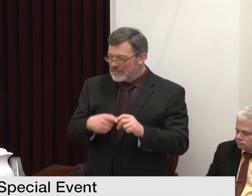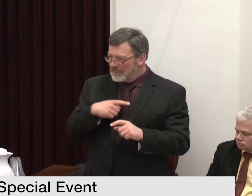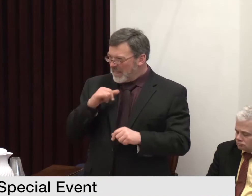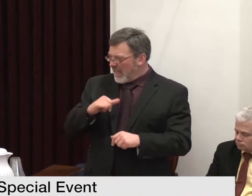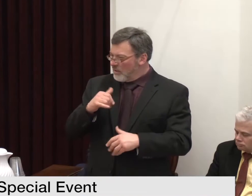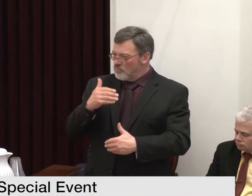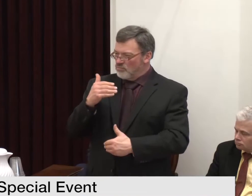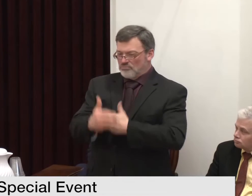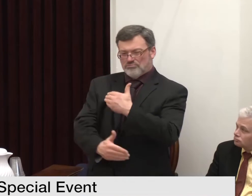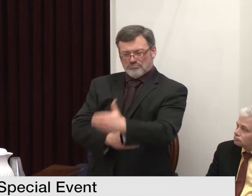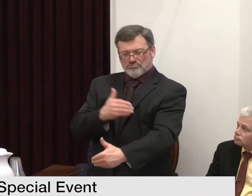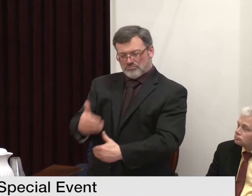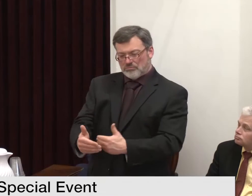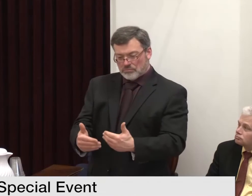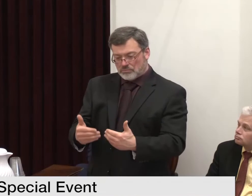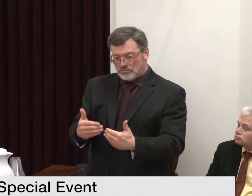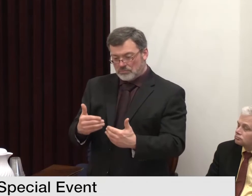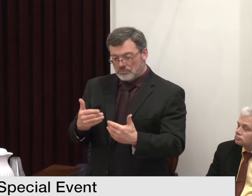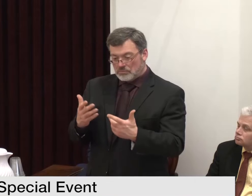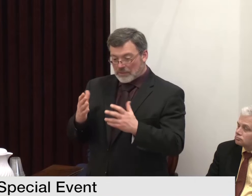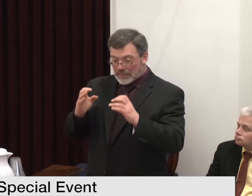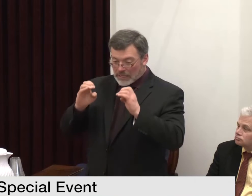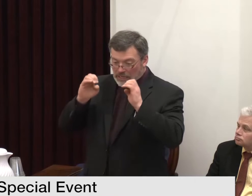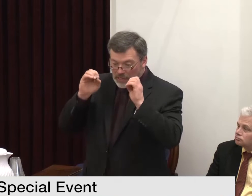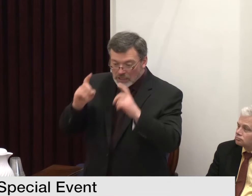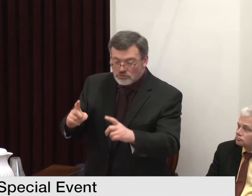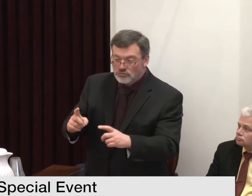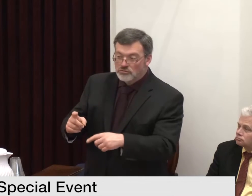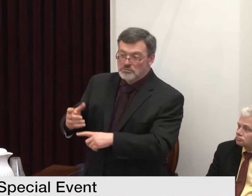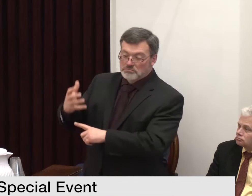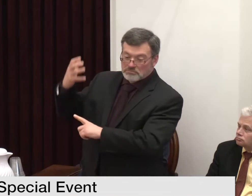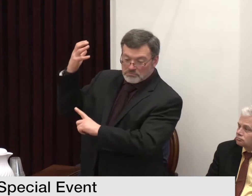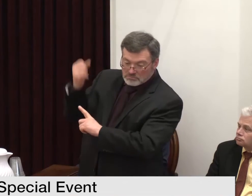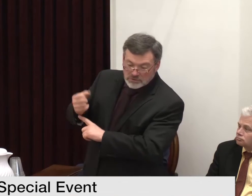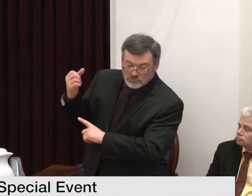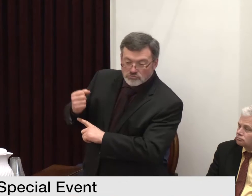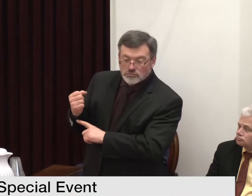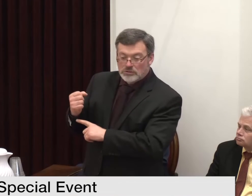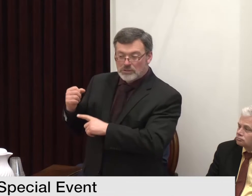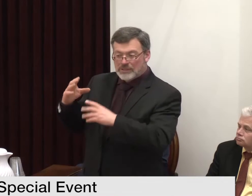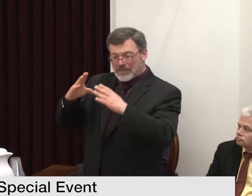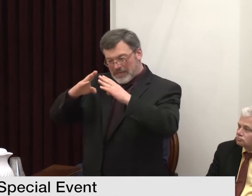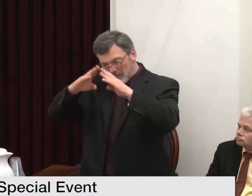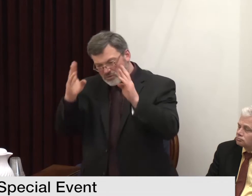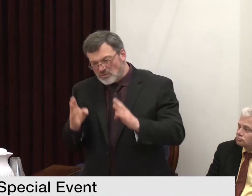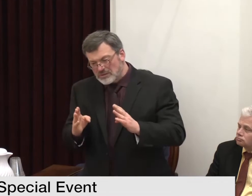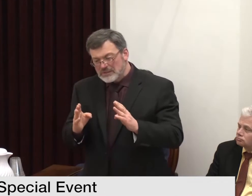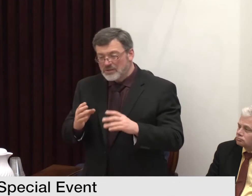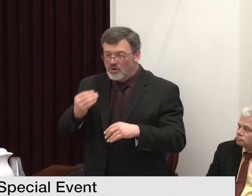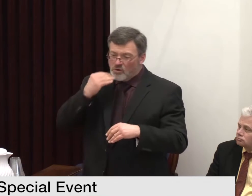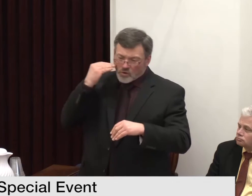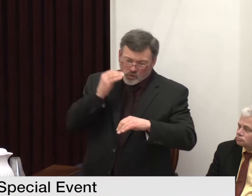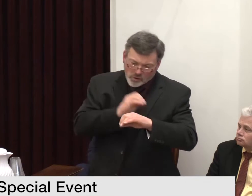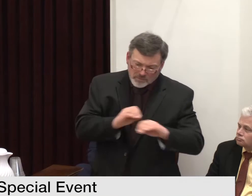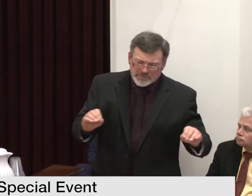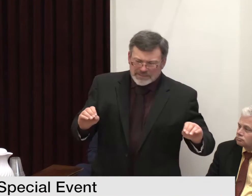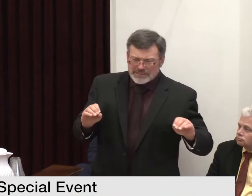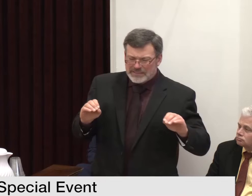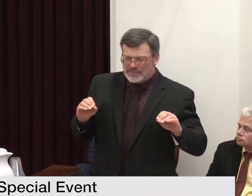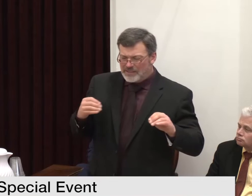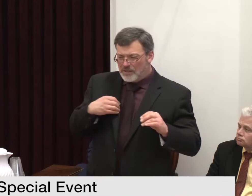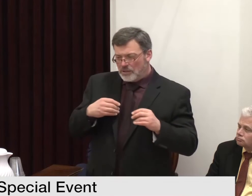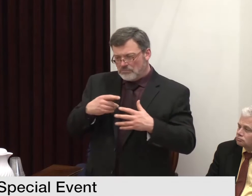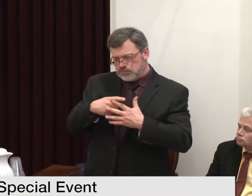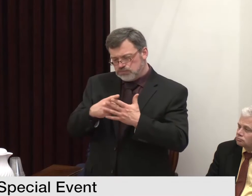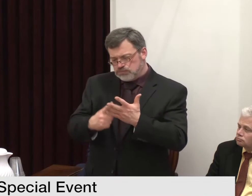Not in education, pensions, state colleges, housing, homelessness, and other areas where we've